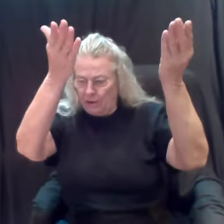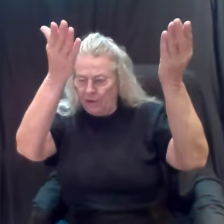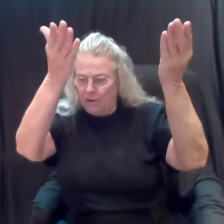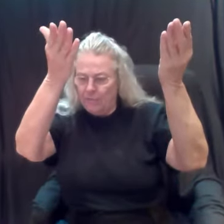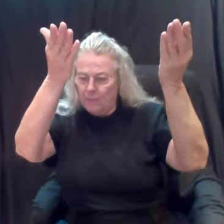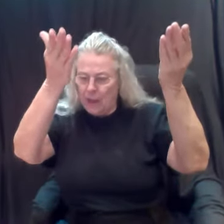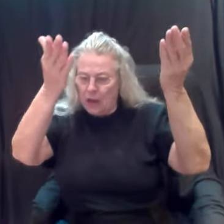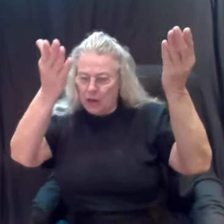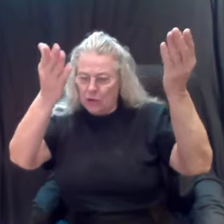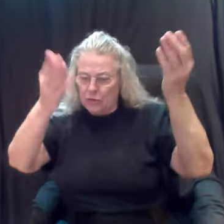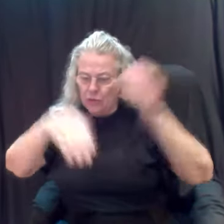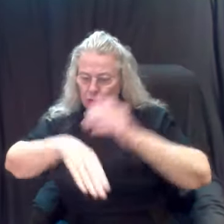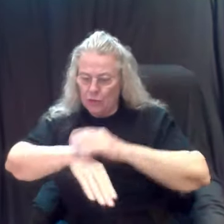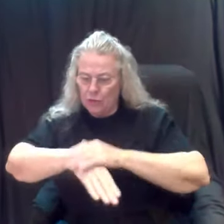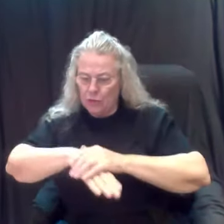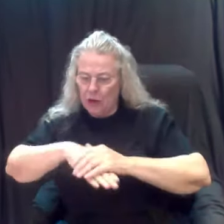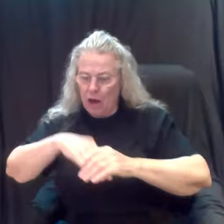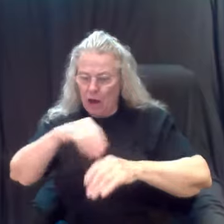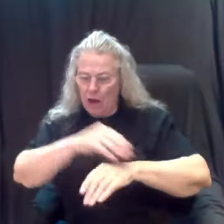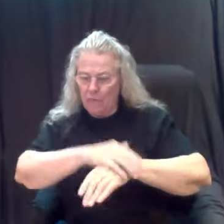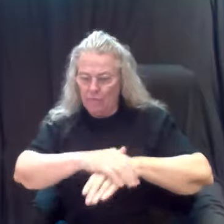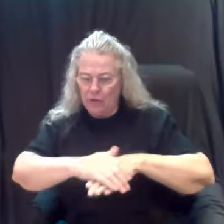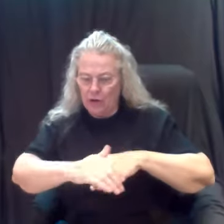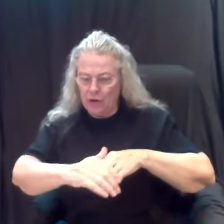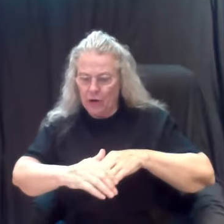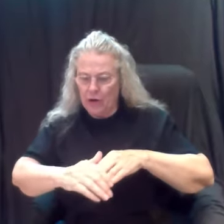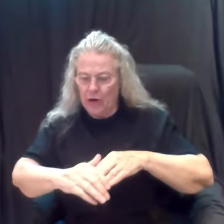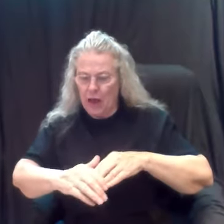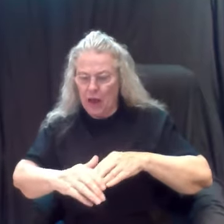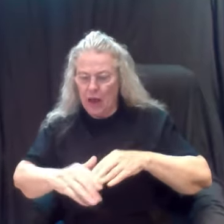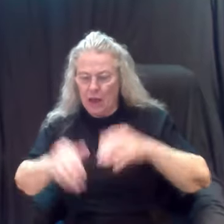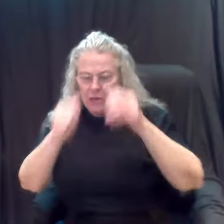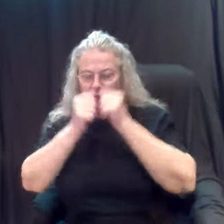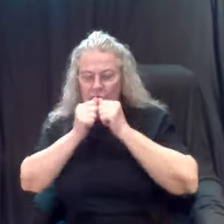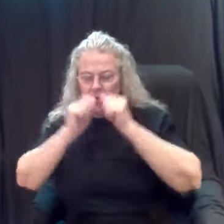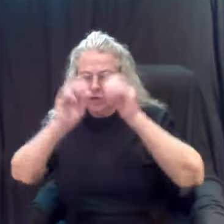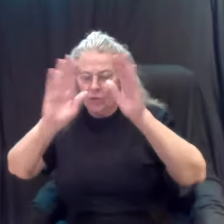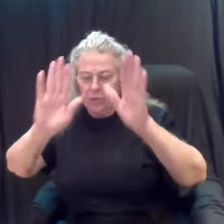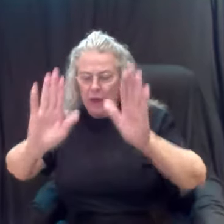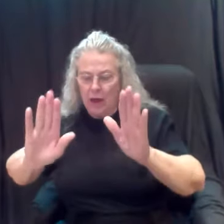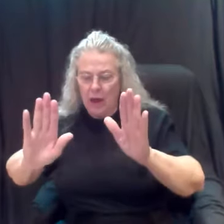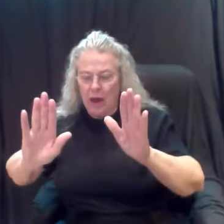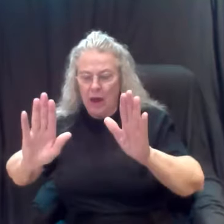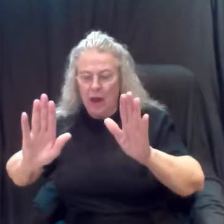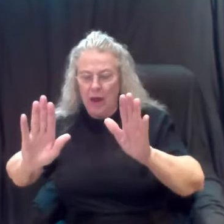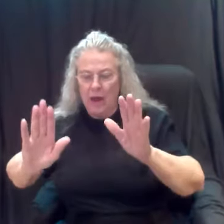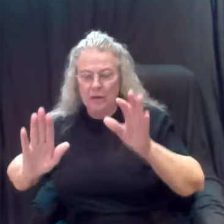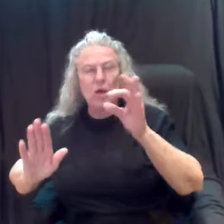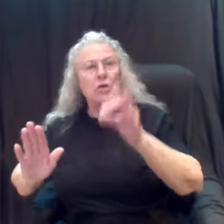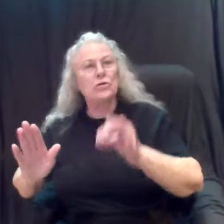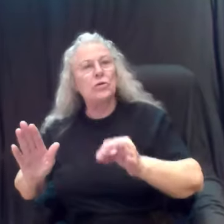give, to comfort and to bless,